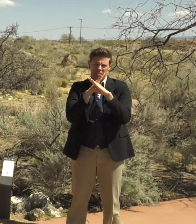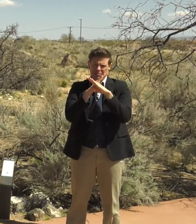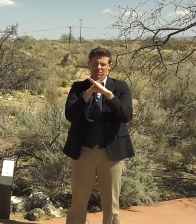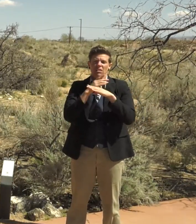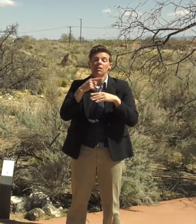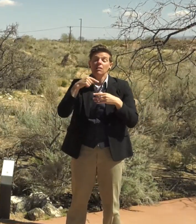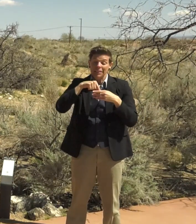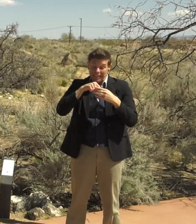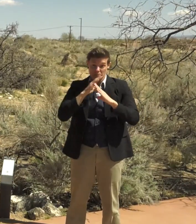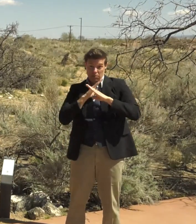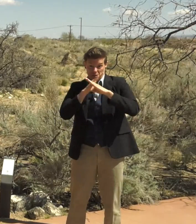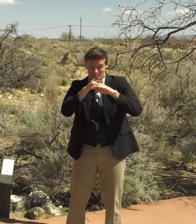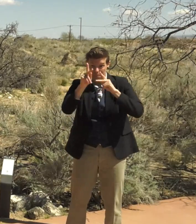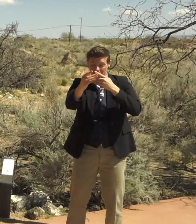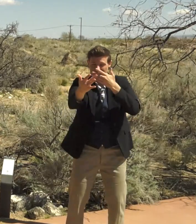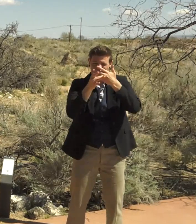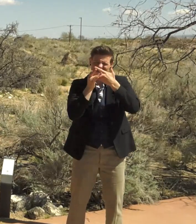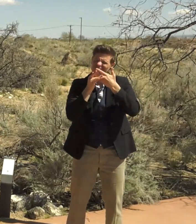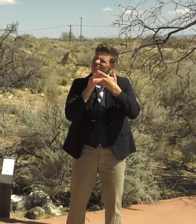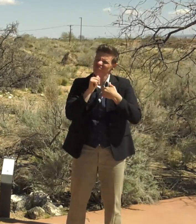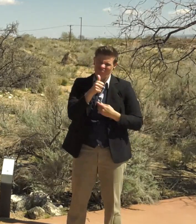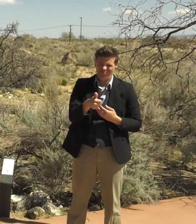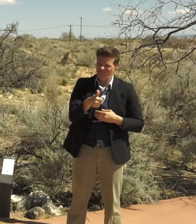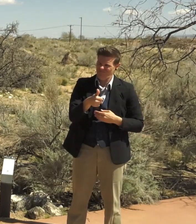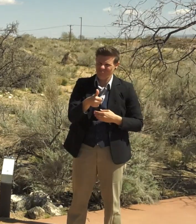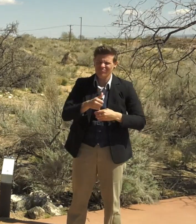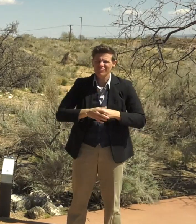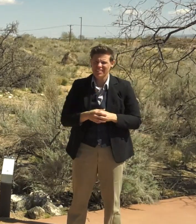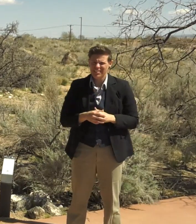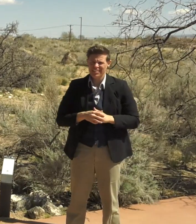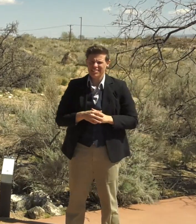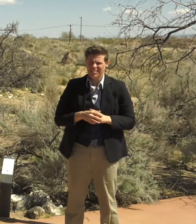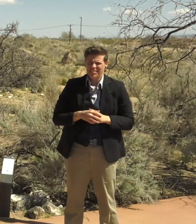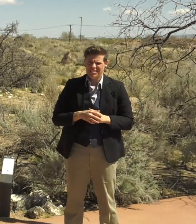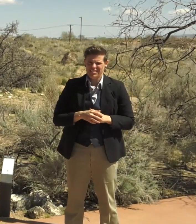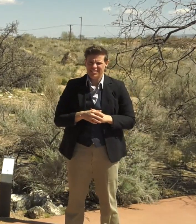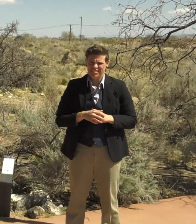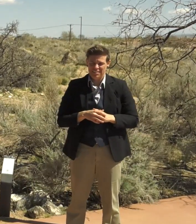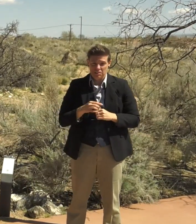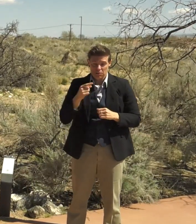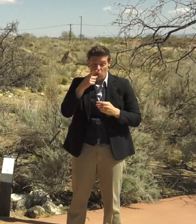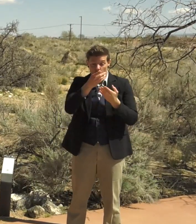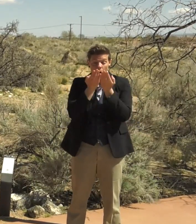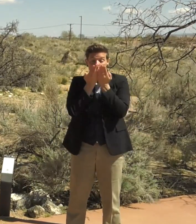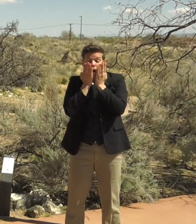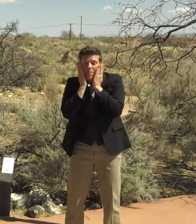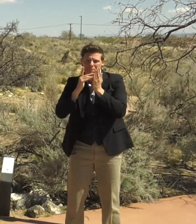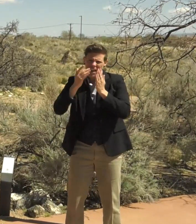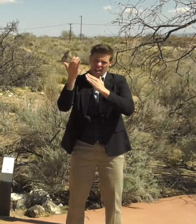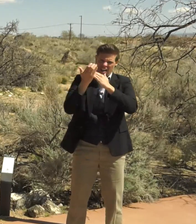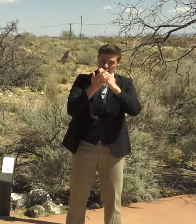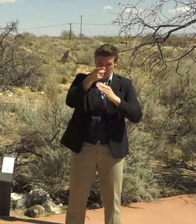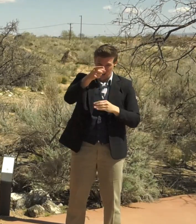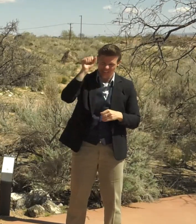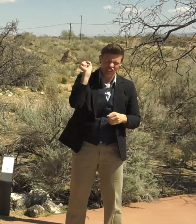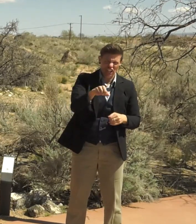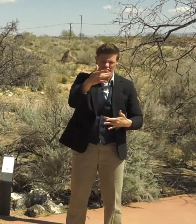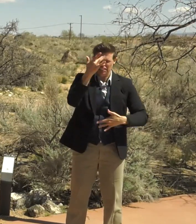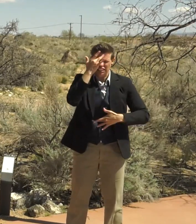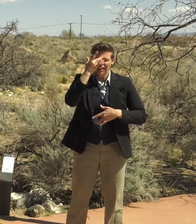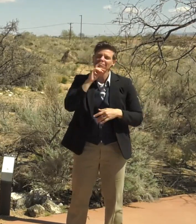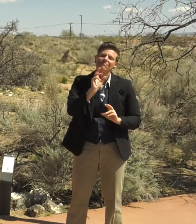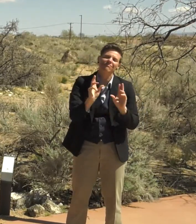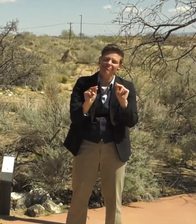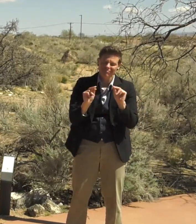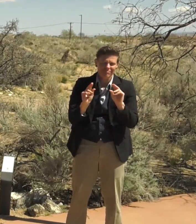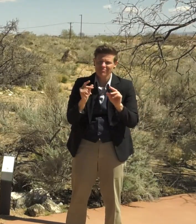to assume that you are the one who's infected. There's so much community spread that we know is an issue. Asymptomatic spreaders are the ones that we're most concerned about